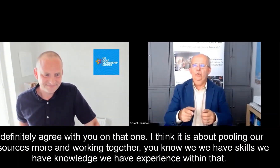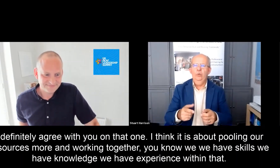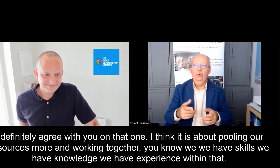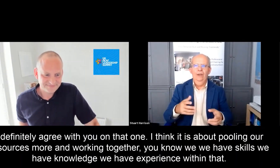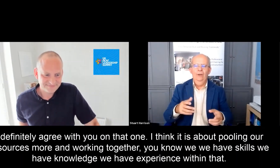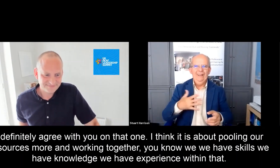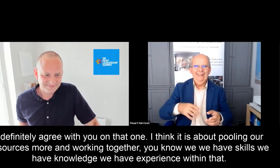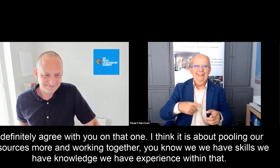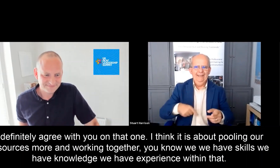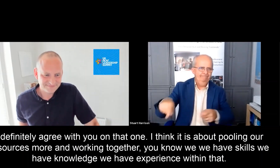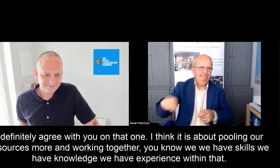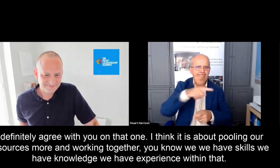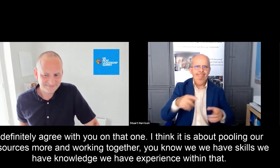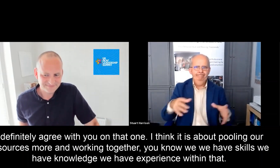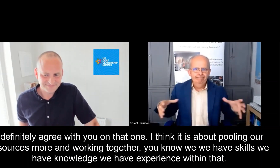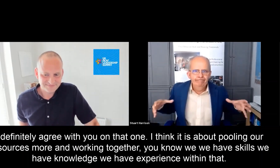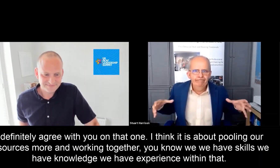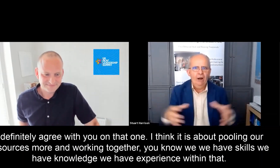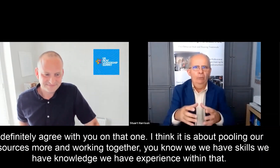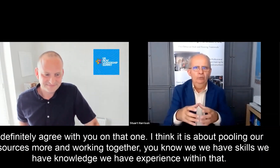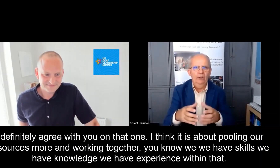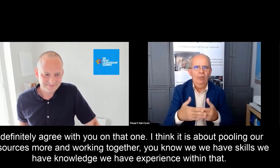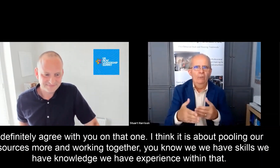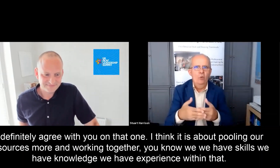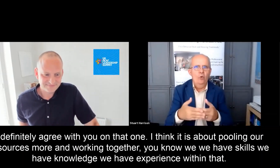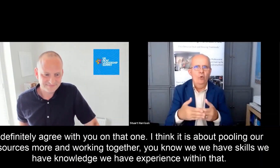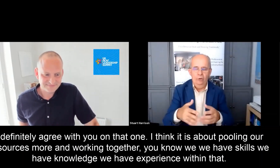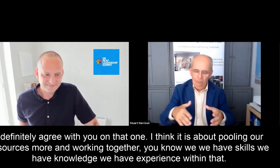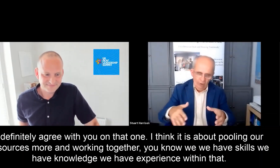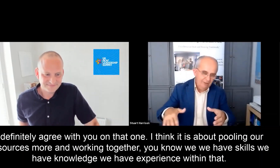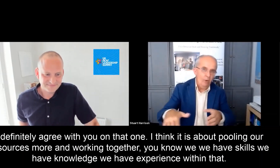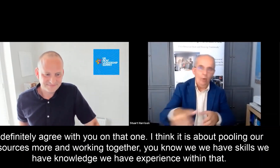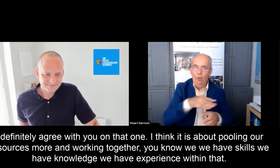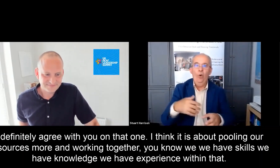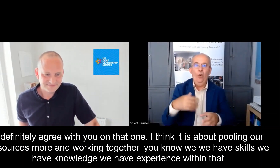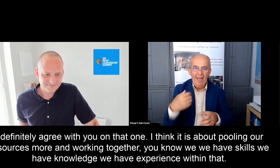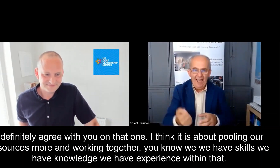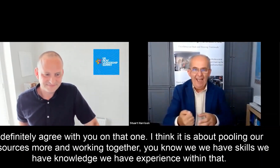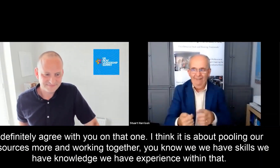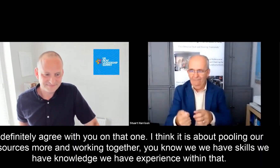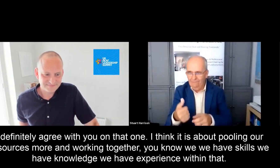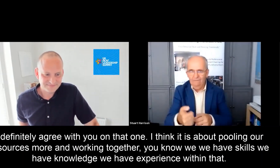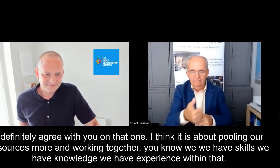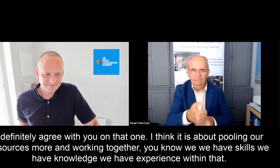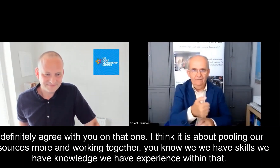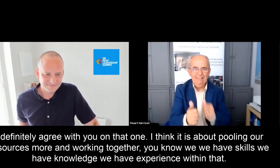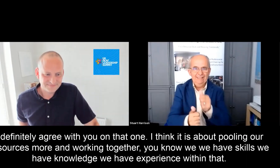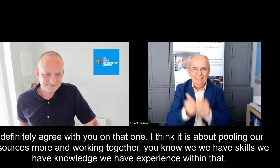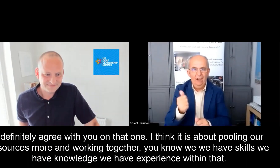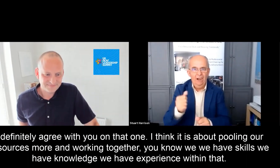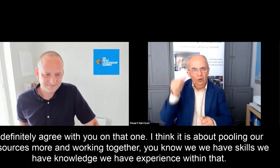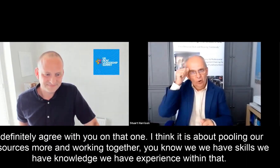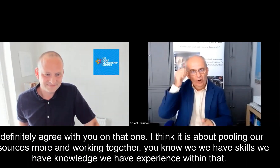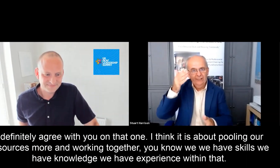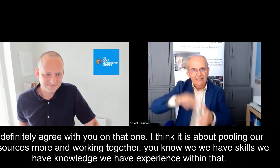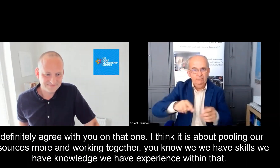Definitely agree with you on that one. I think it is about pooling our resources more and working together. You know, we